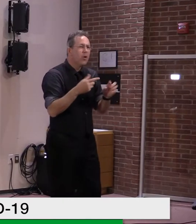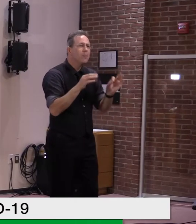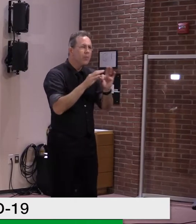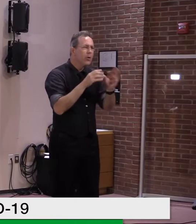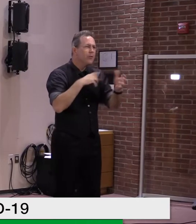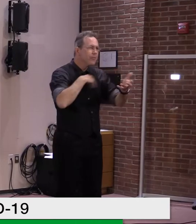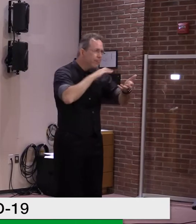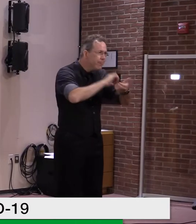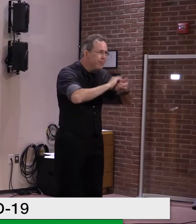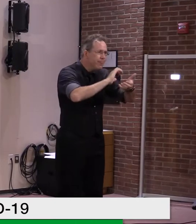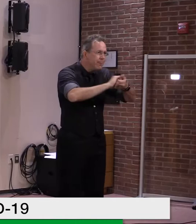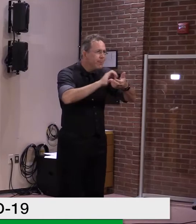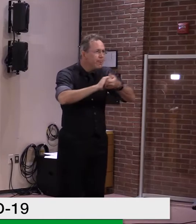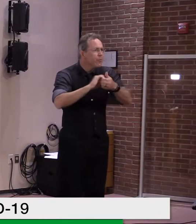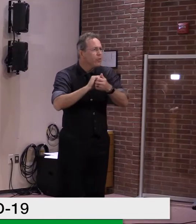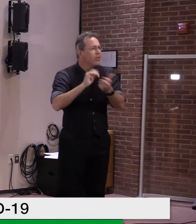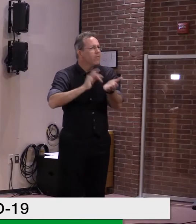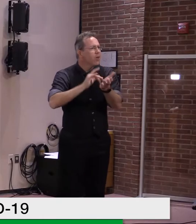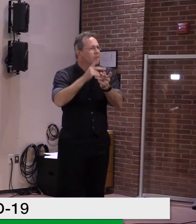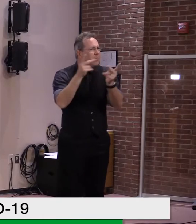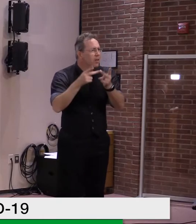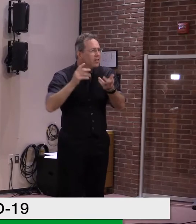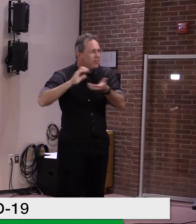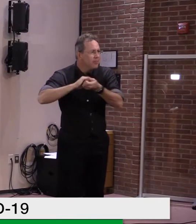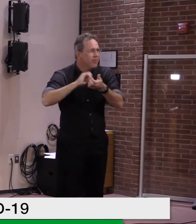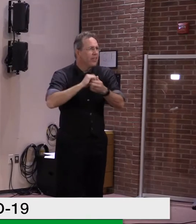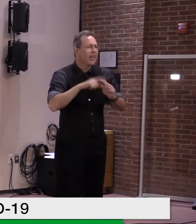say enough about our pharmacy partners.